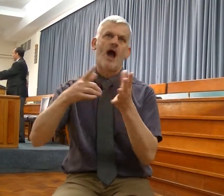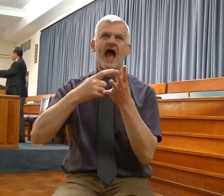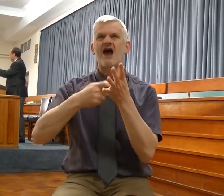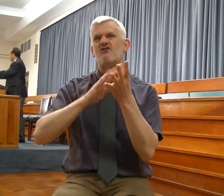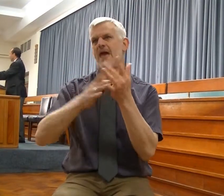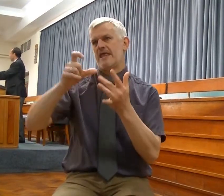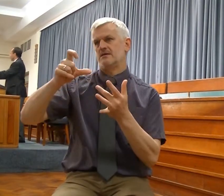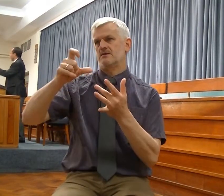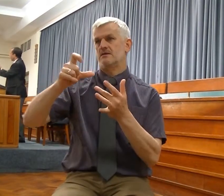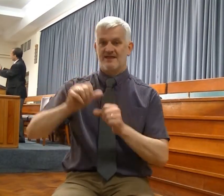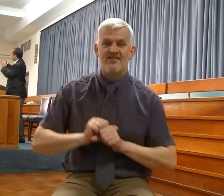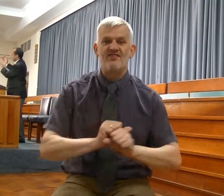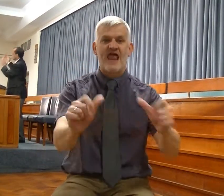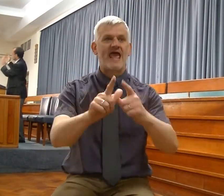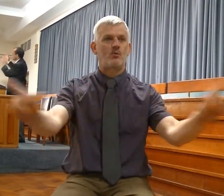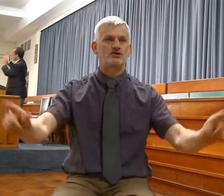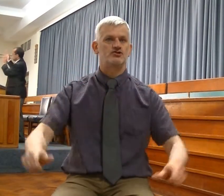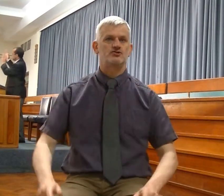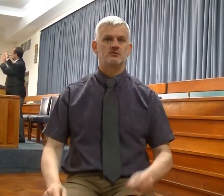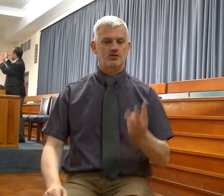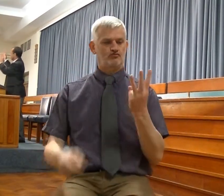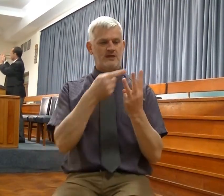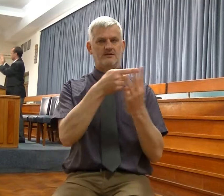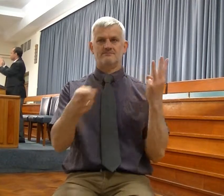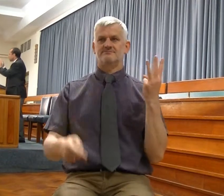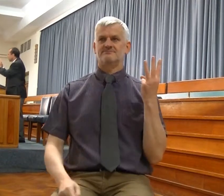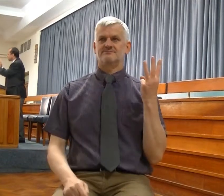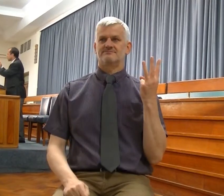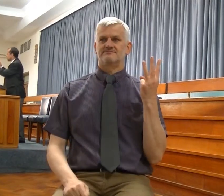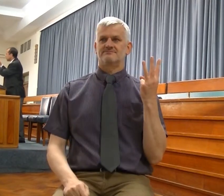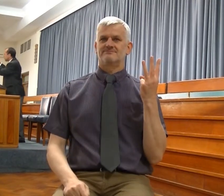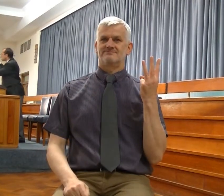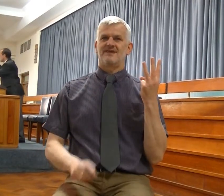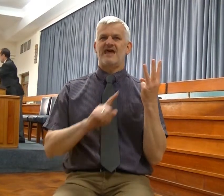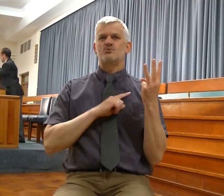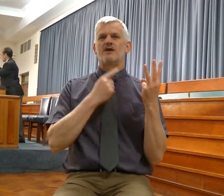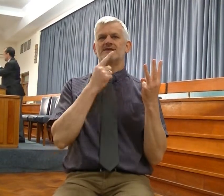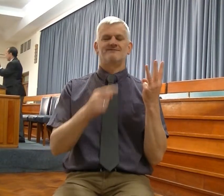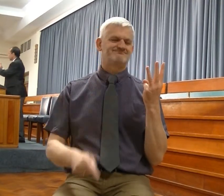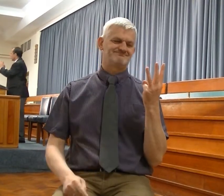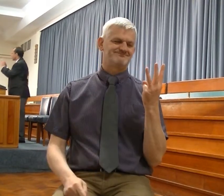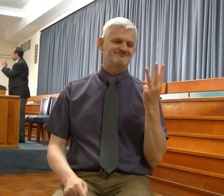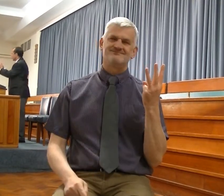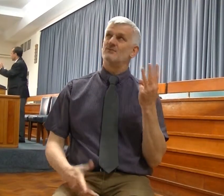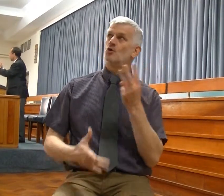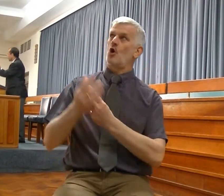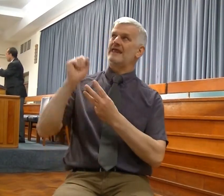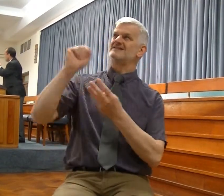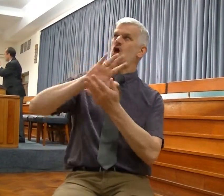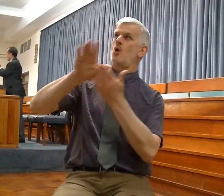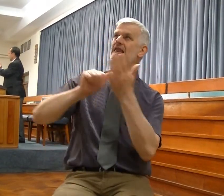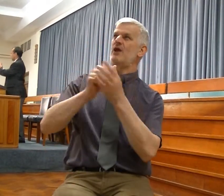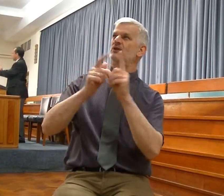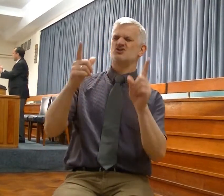So this is why we believe that God has no sacred language. God is not an Arab. God